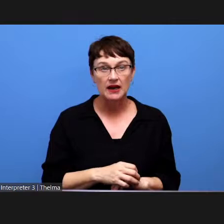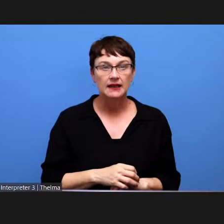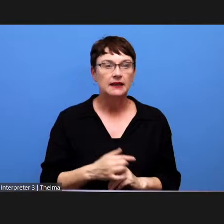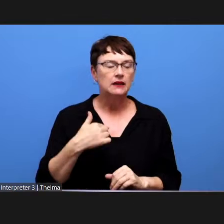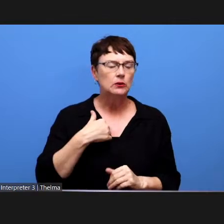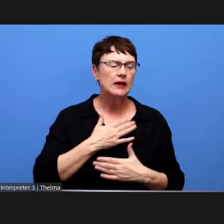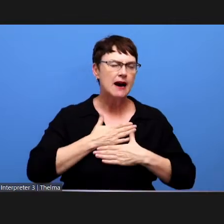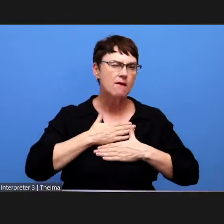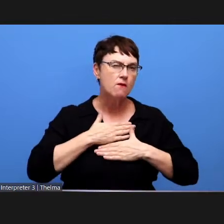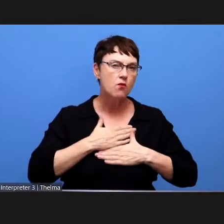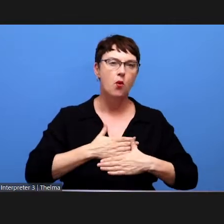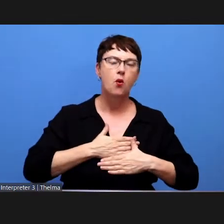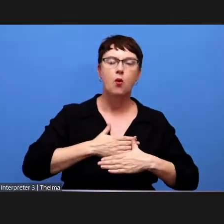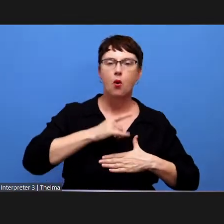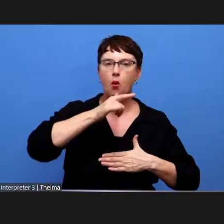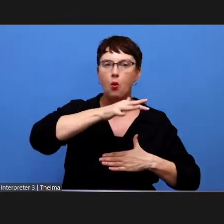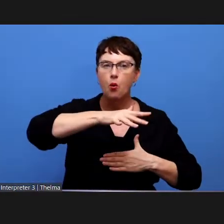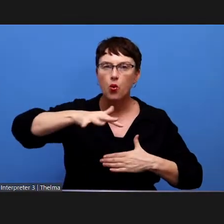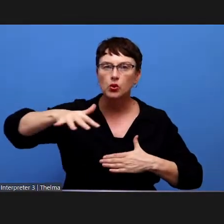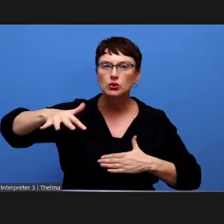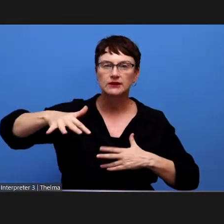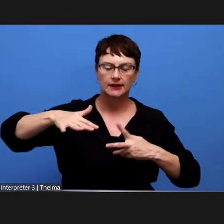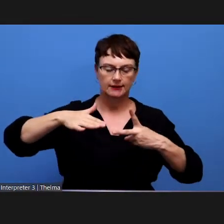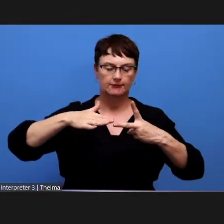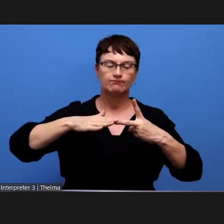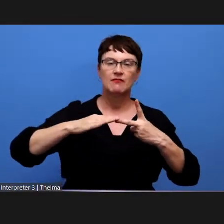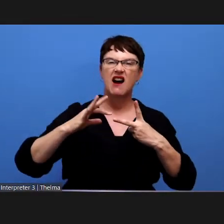steadily towards safe management of